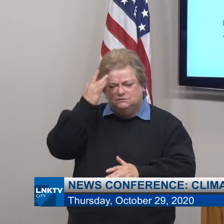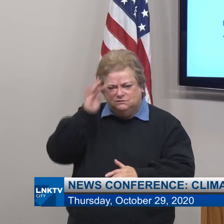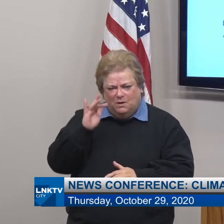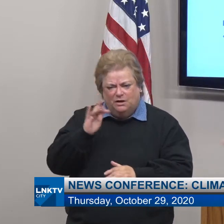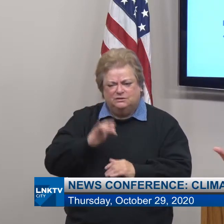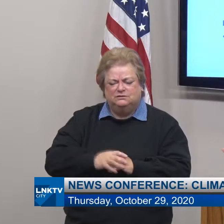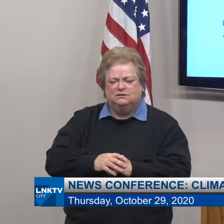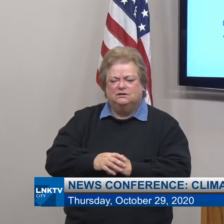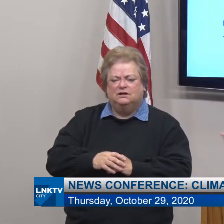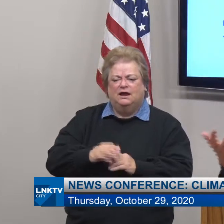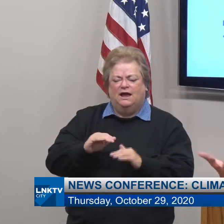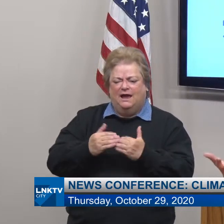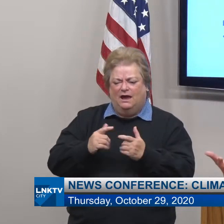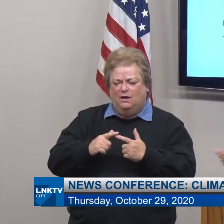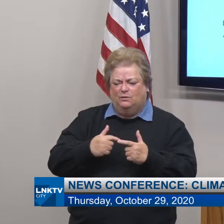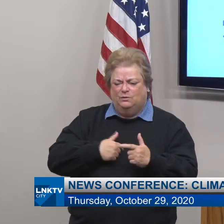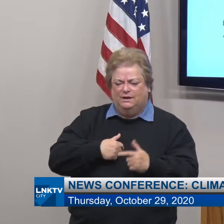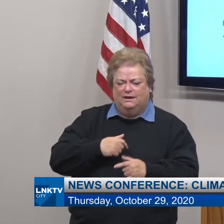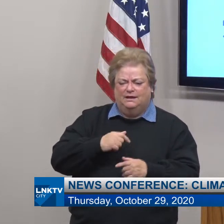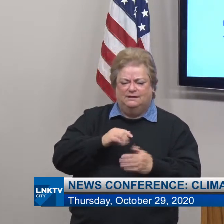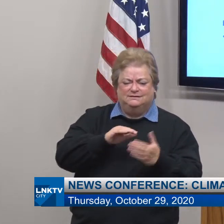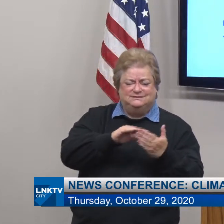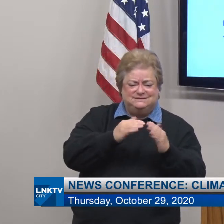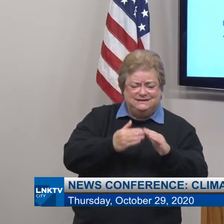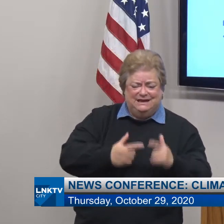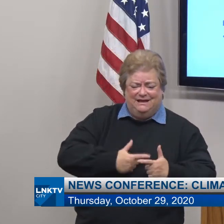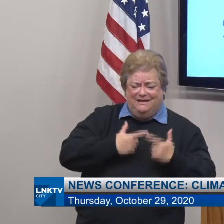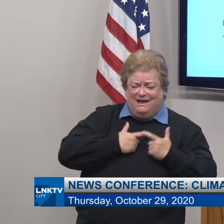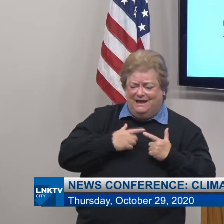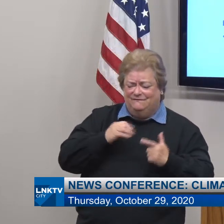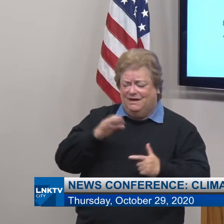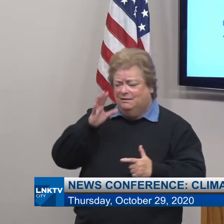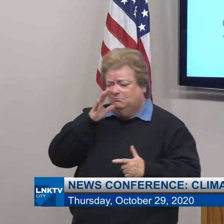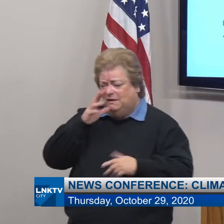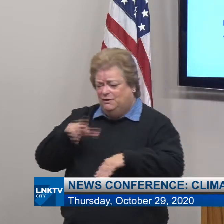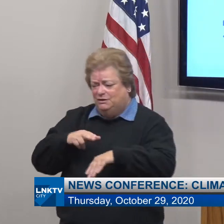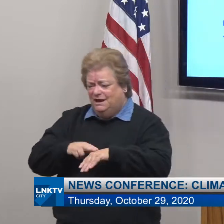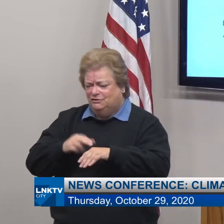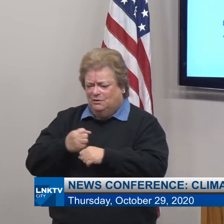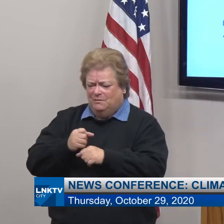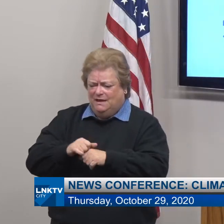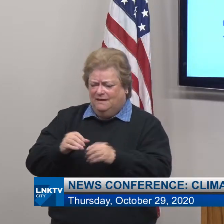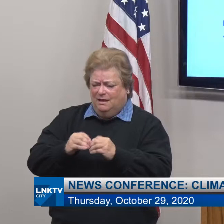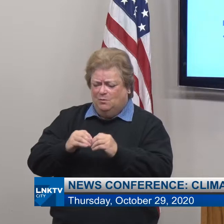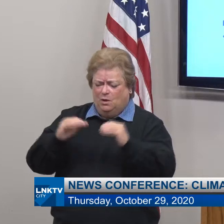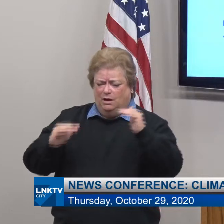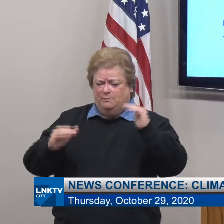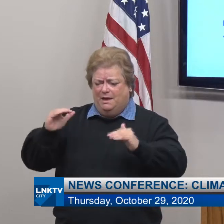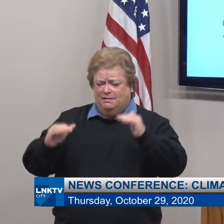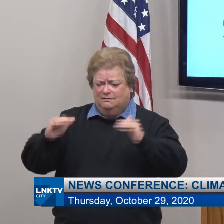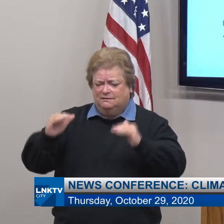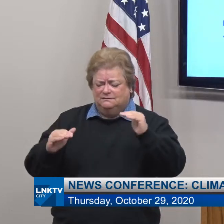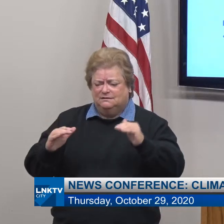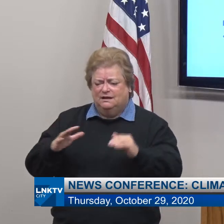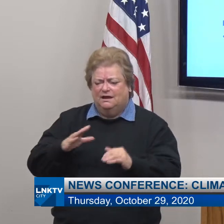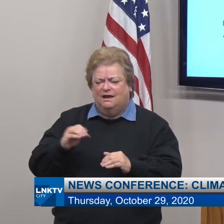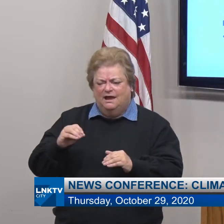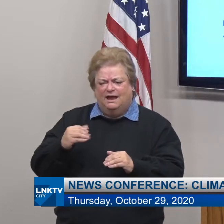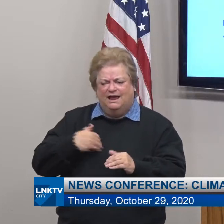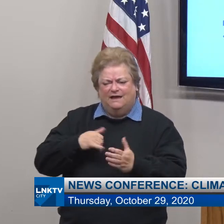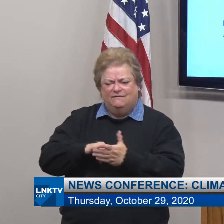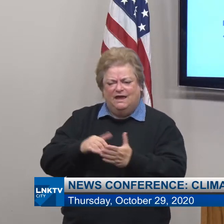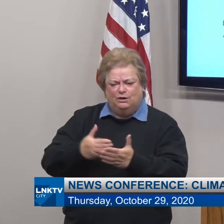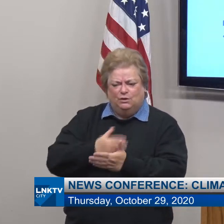the balance between urban life and Mother Nature, and to do so in a way that's informed by new data and new